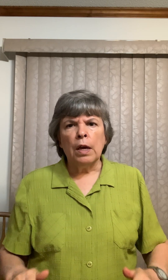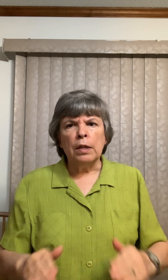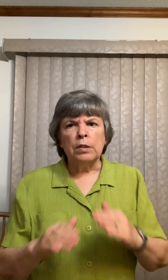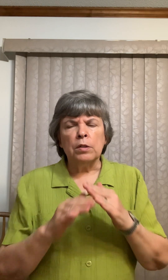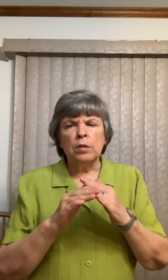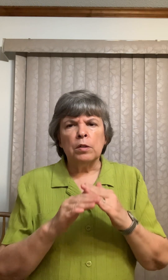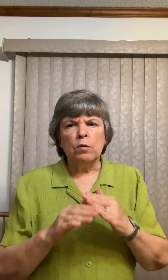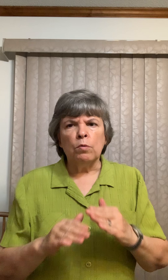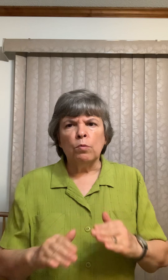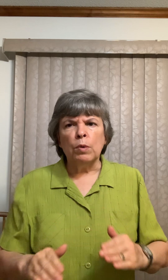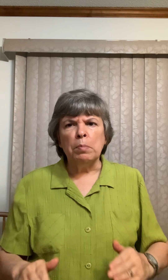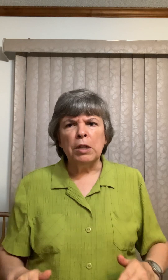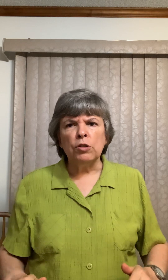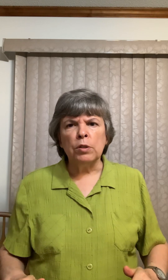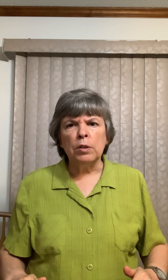And we mentioned,